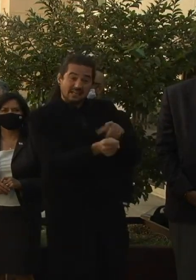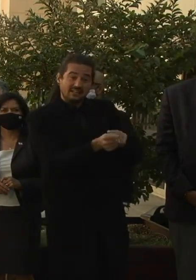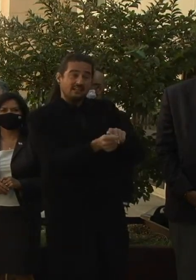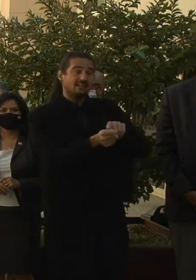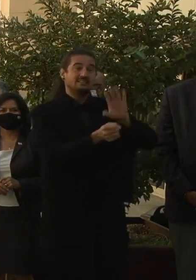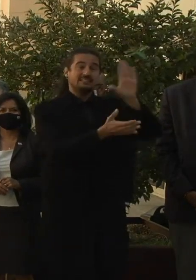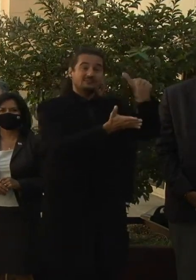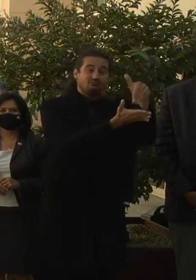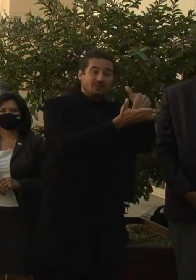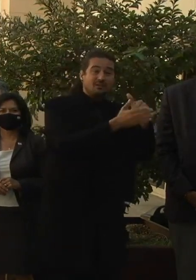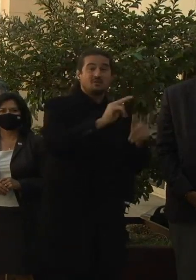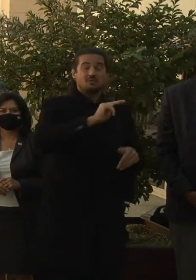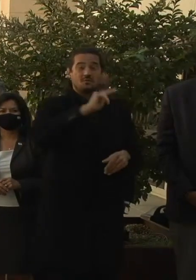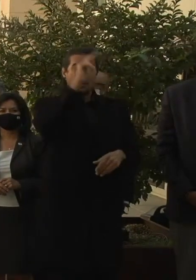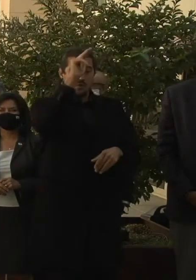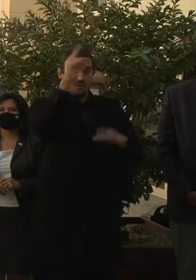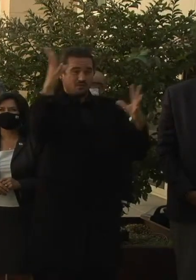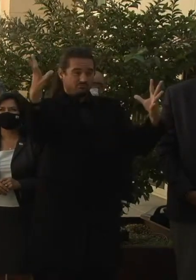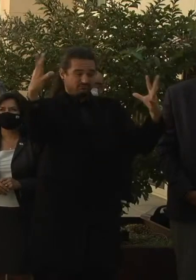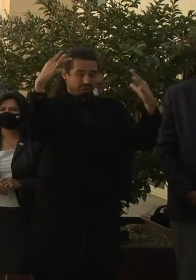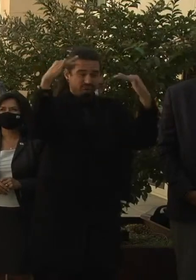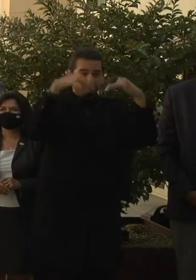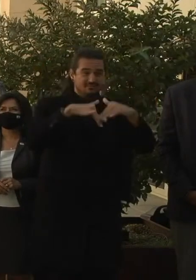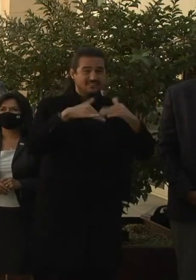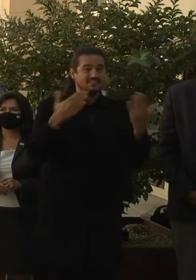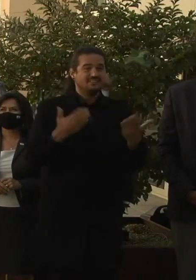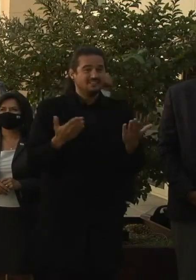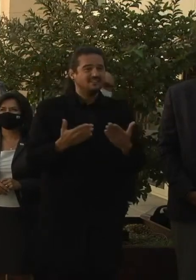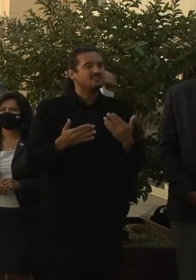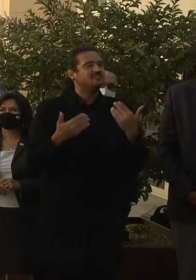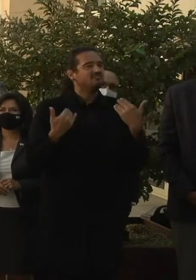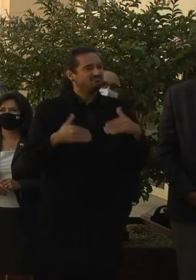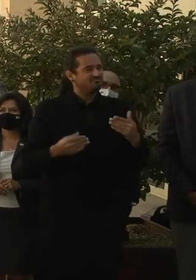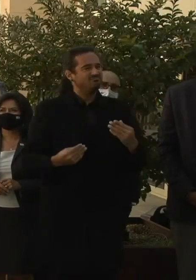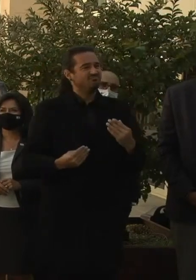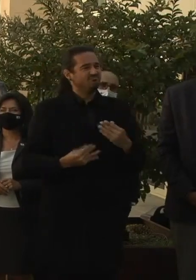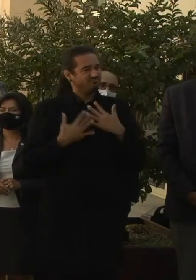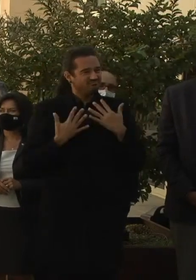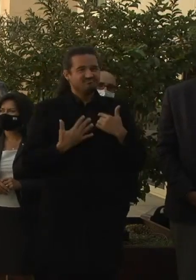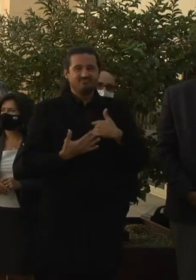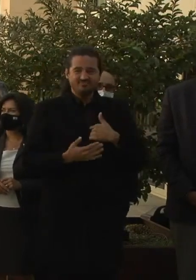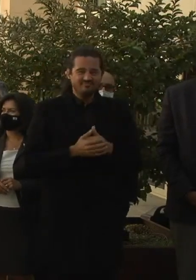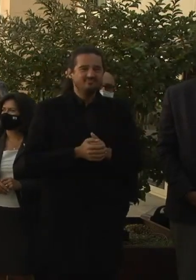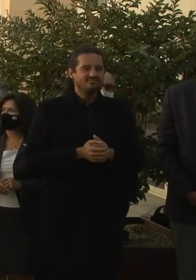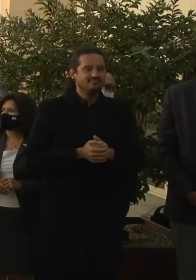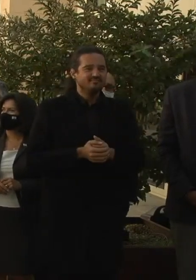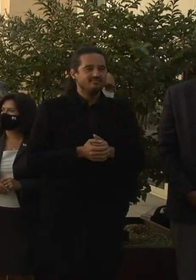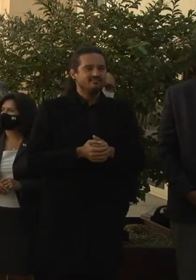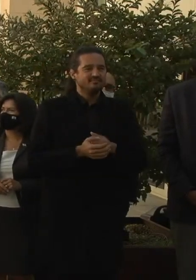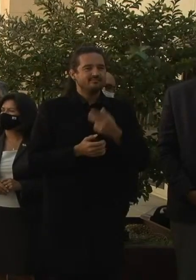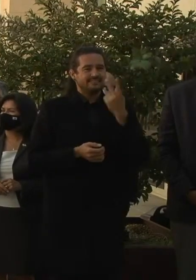to me, and I hope to all of you, to recognize not only their leadership, but to reconcile our collective responsibility to